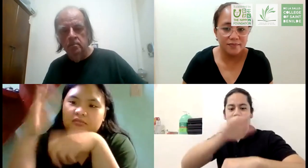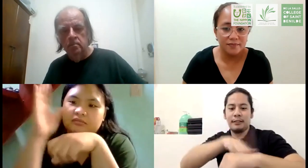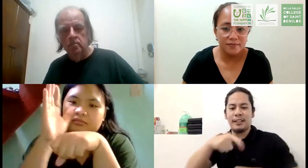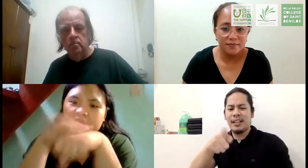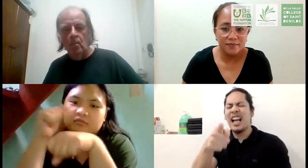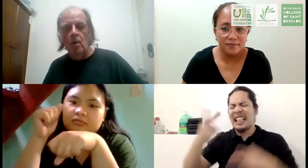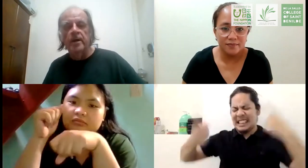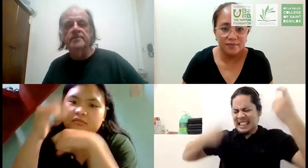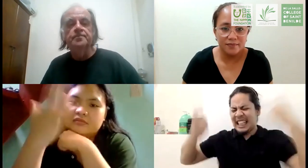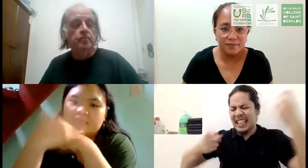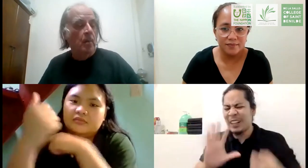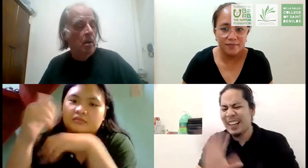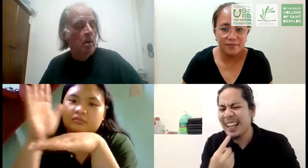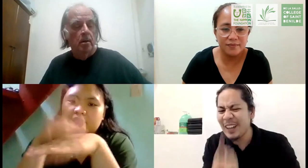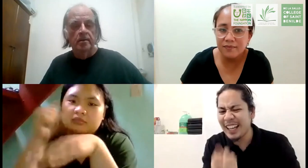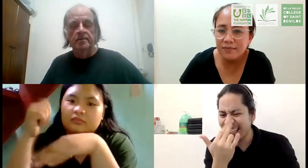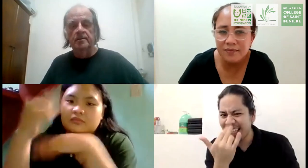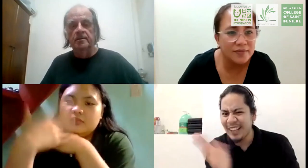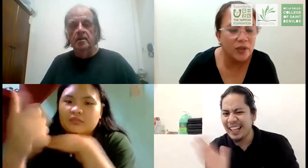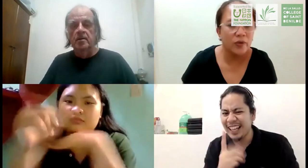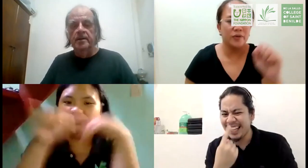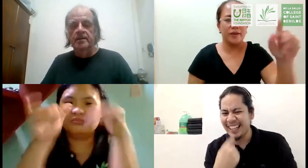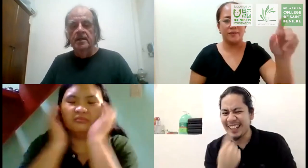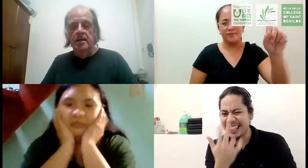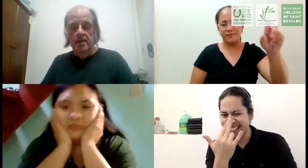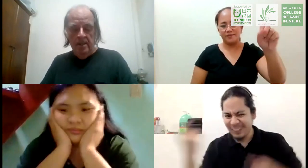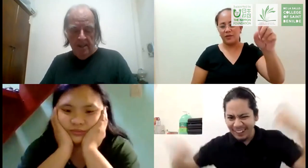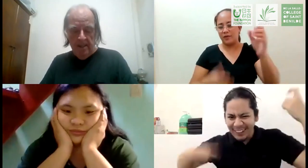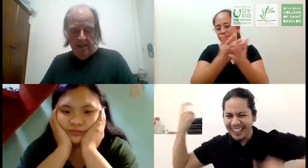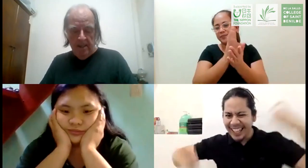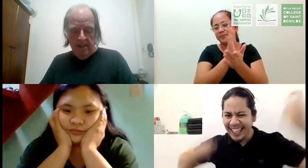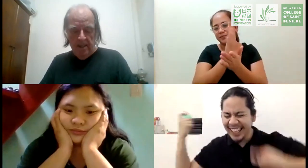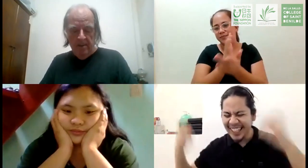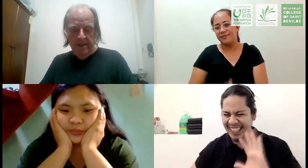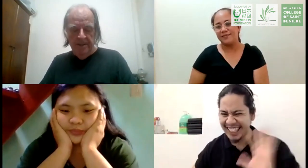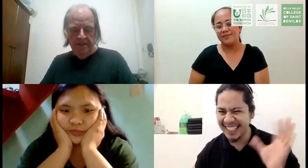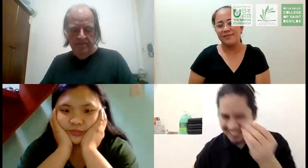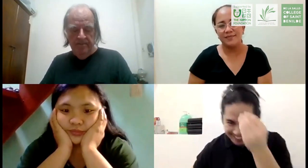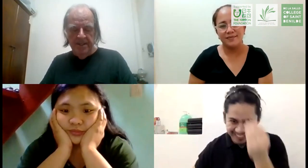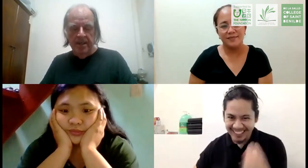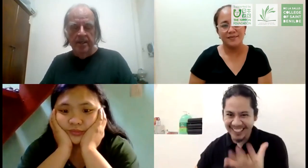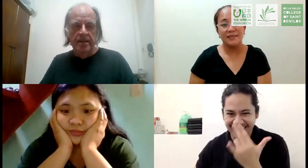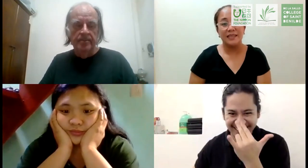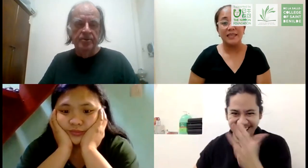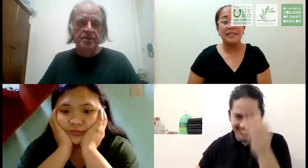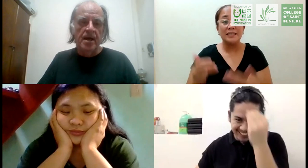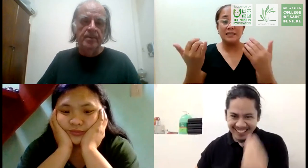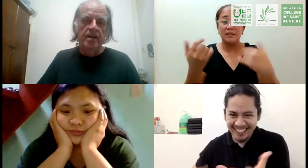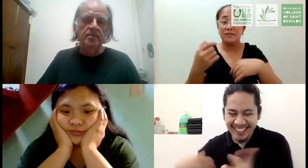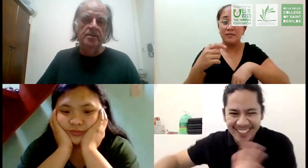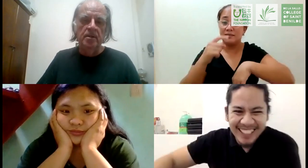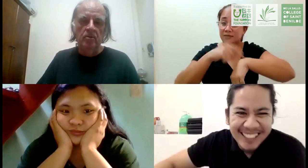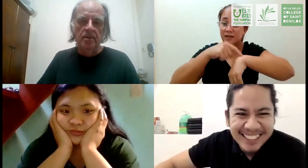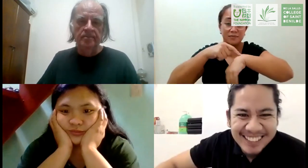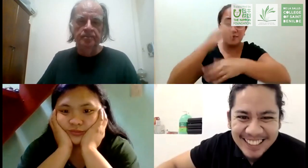Yeah. To Okay. call is fine. All right. Well, it's basically time to stop